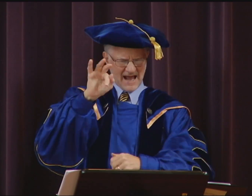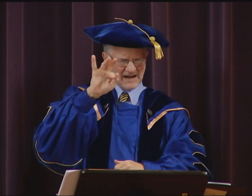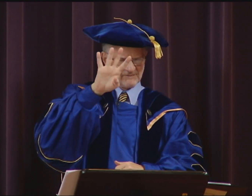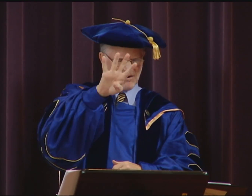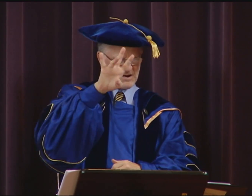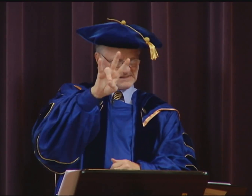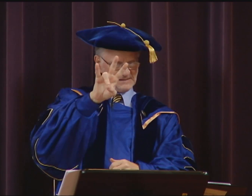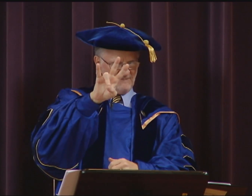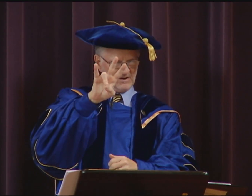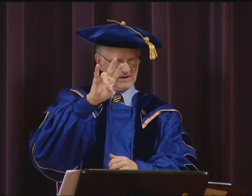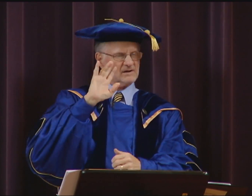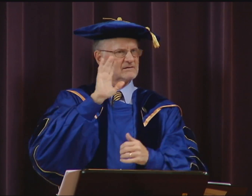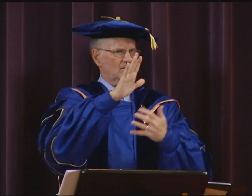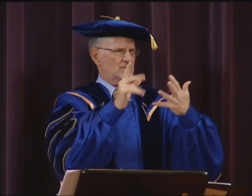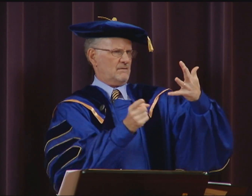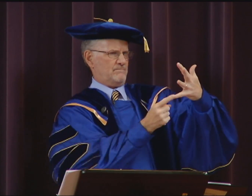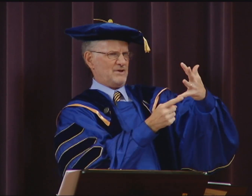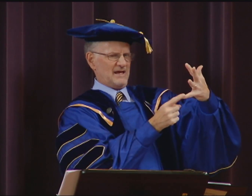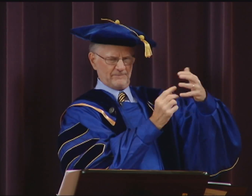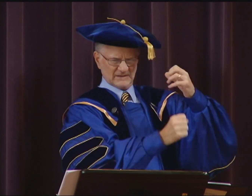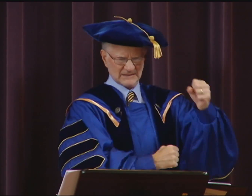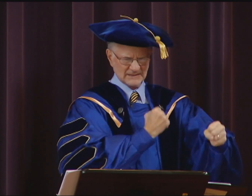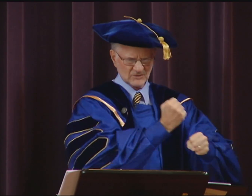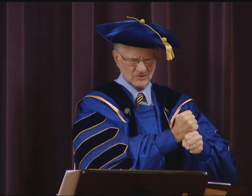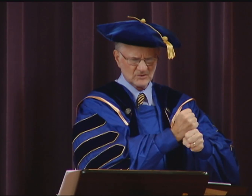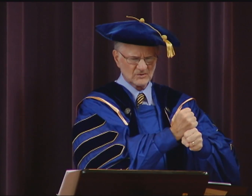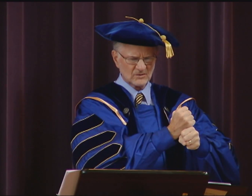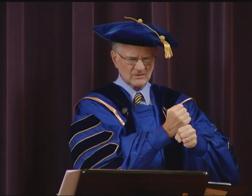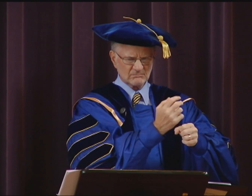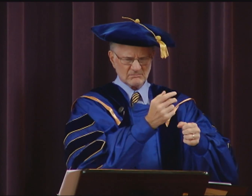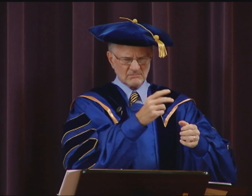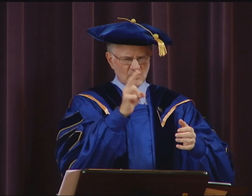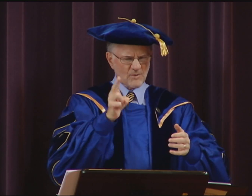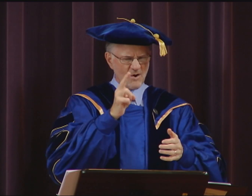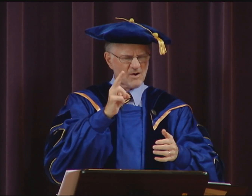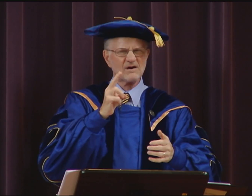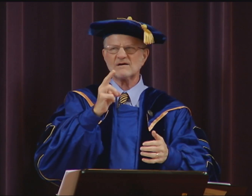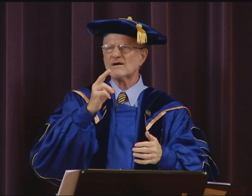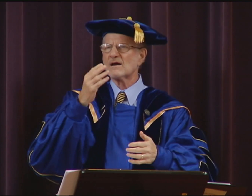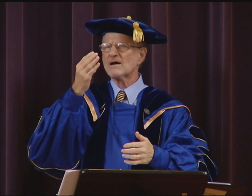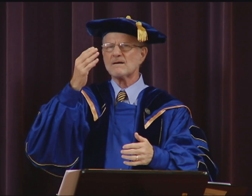In the fall of 1952, well, actually in 1947, the prep year,